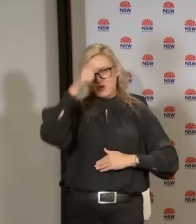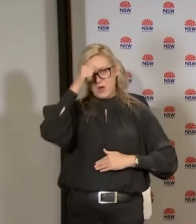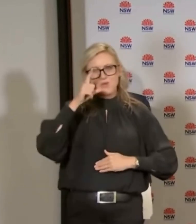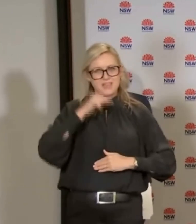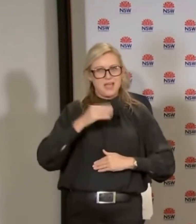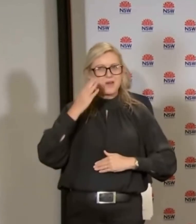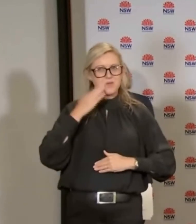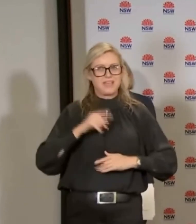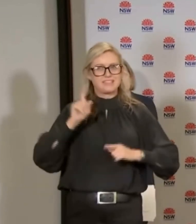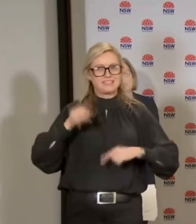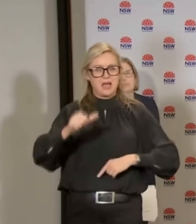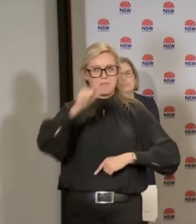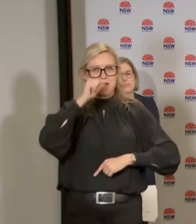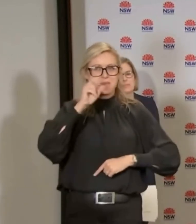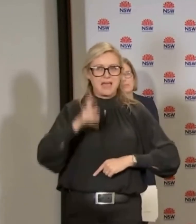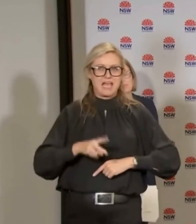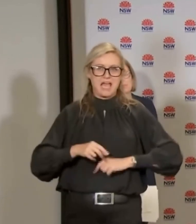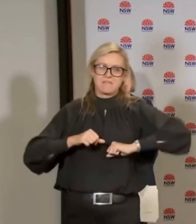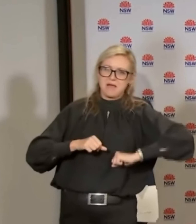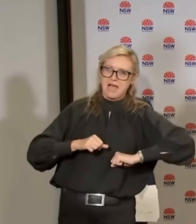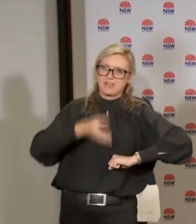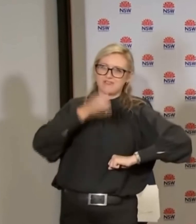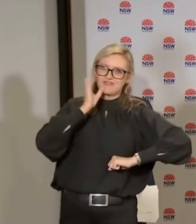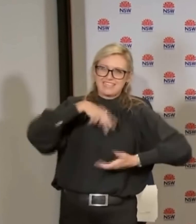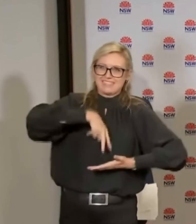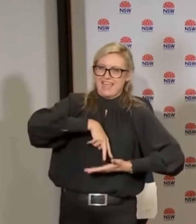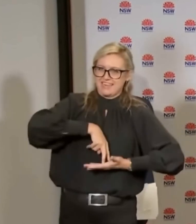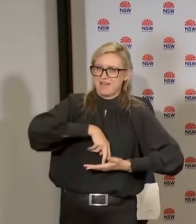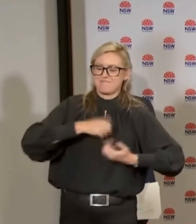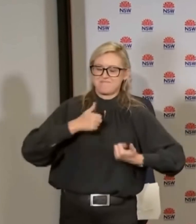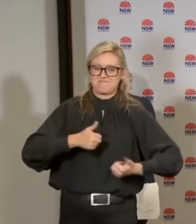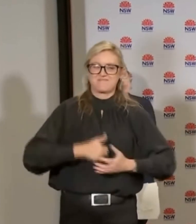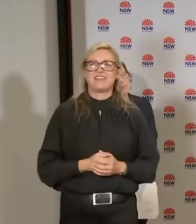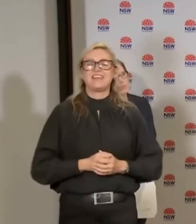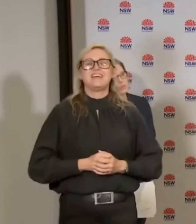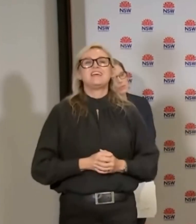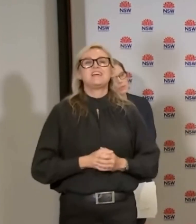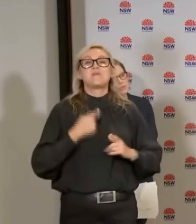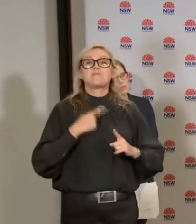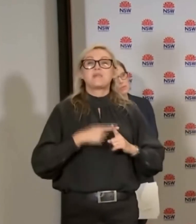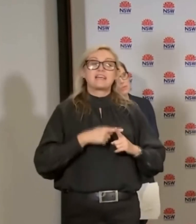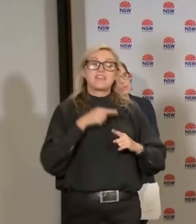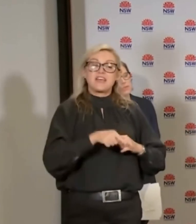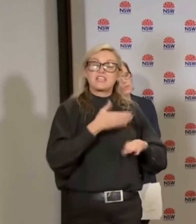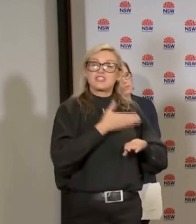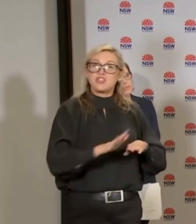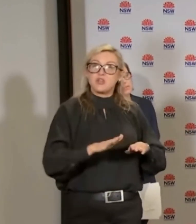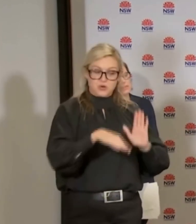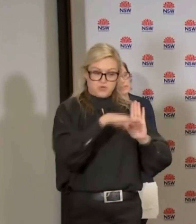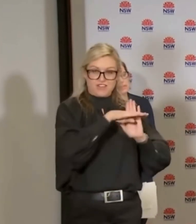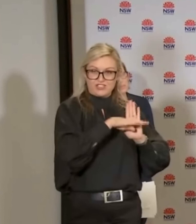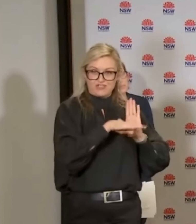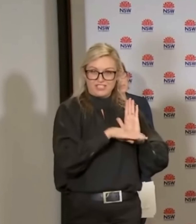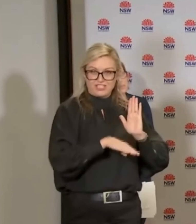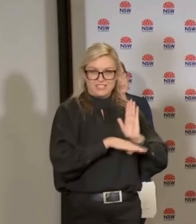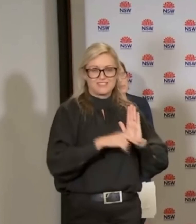bar and have a beer standing up is a great day for the people of New South Wales. And the other thing I'd say is, these restrictions we set, and what way I